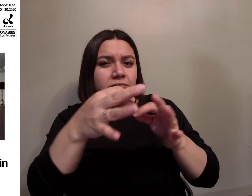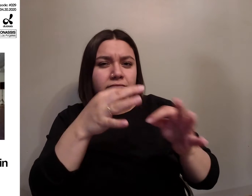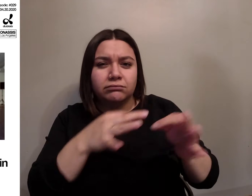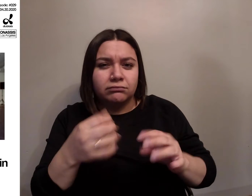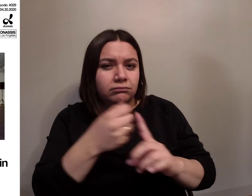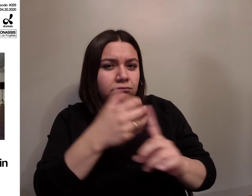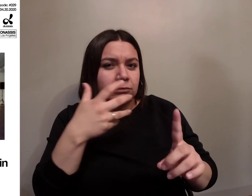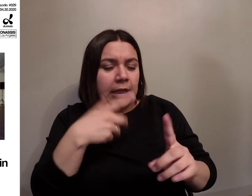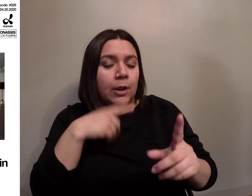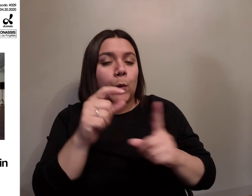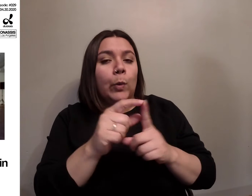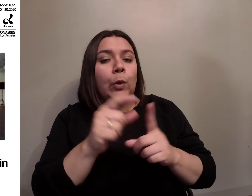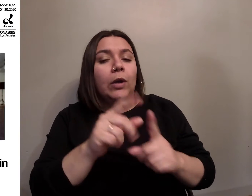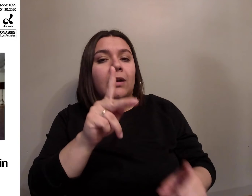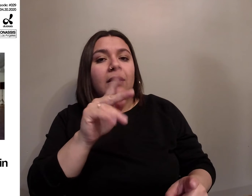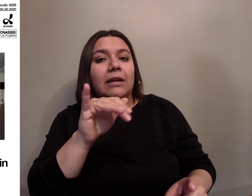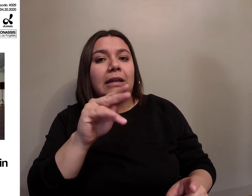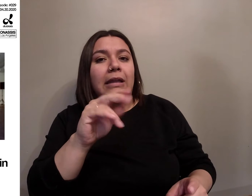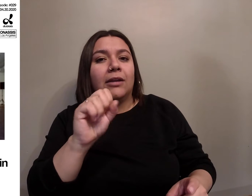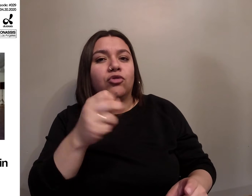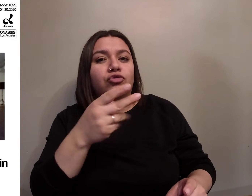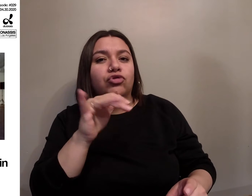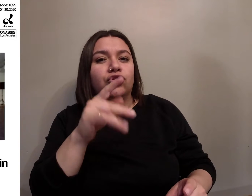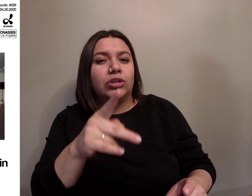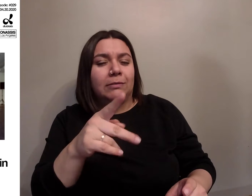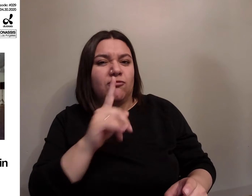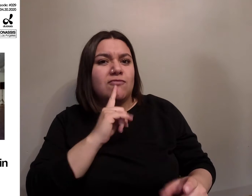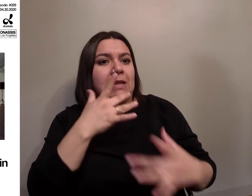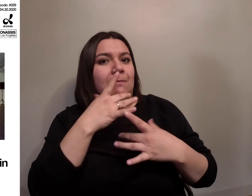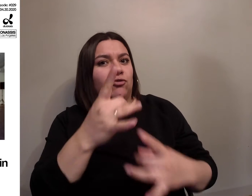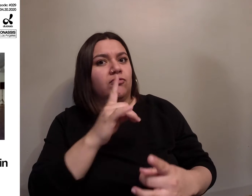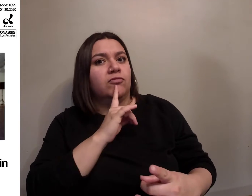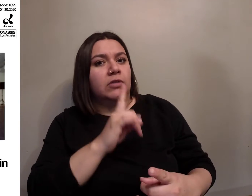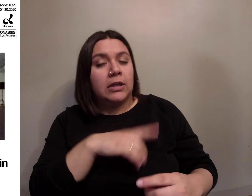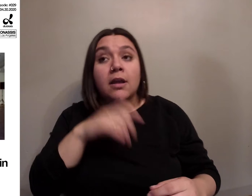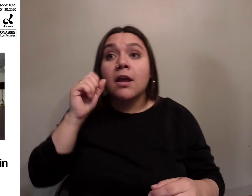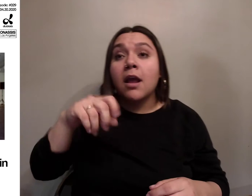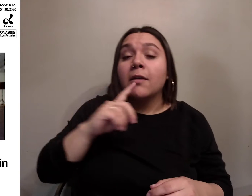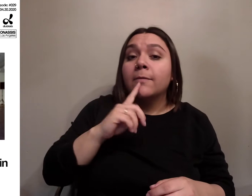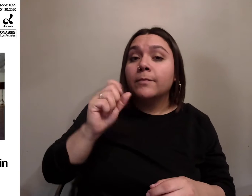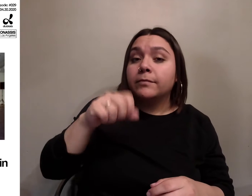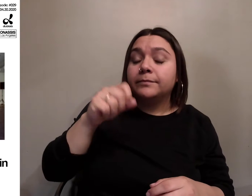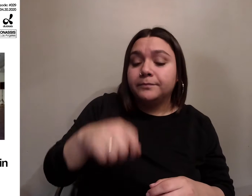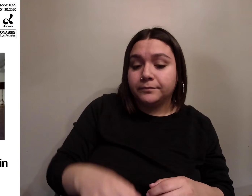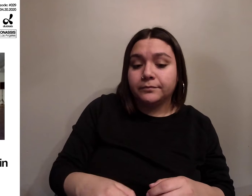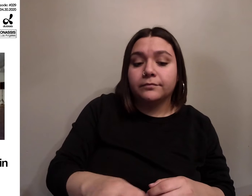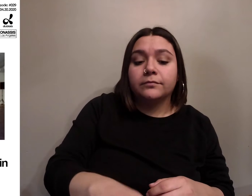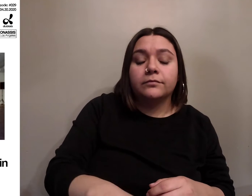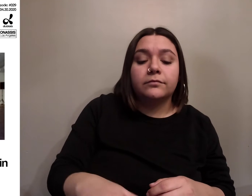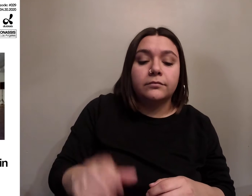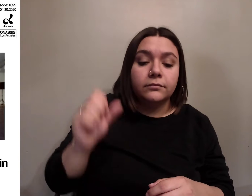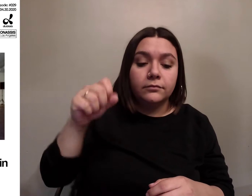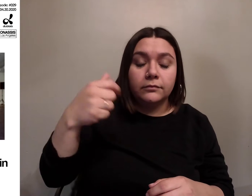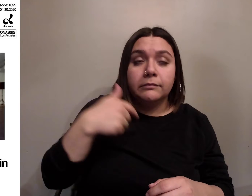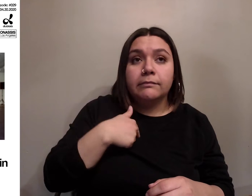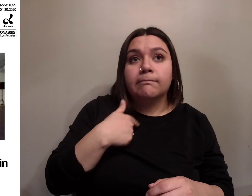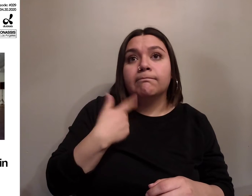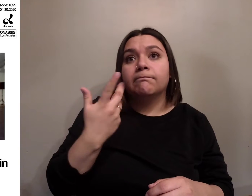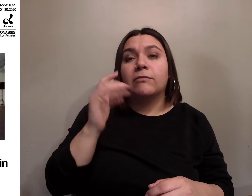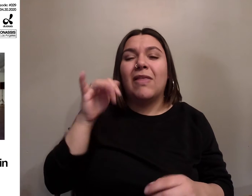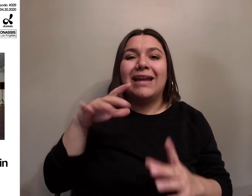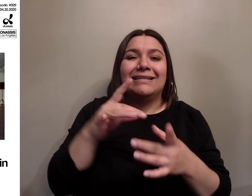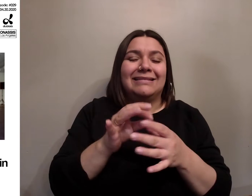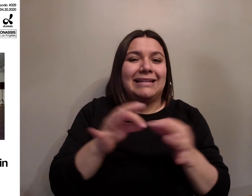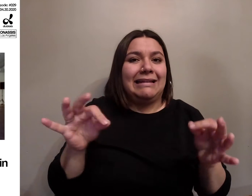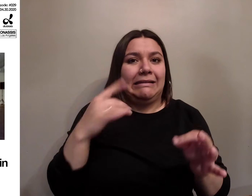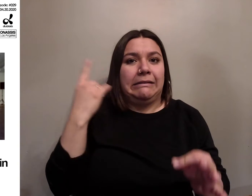Particularly the word kinship interests me quite profoundly. Absolutely. Yes. I mean, that sentence